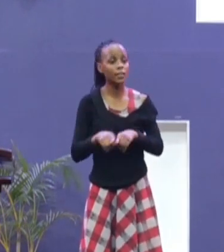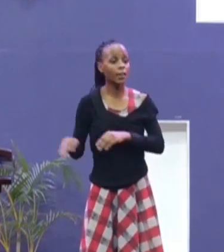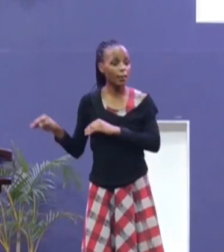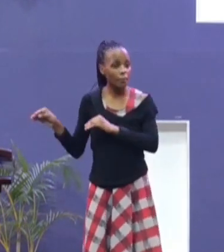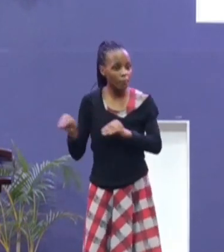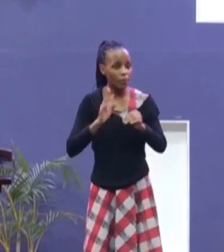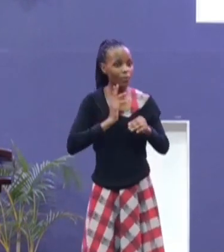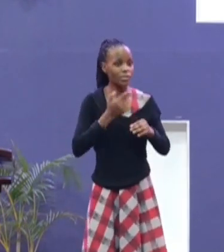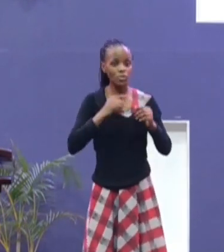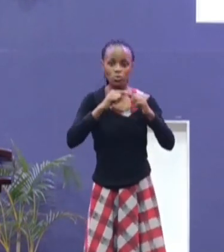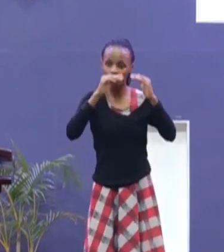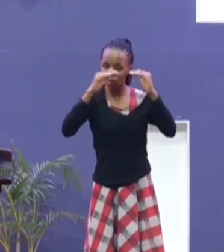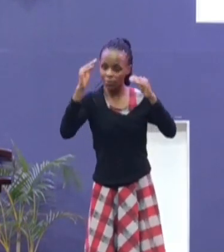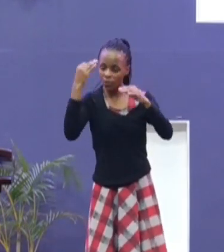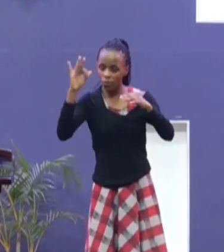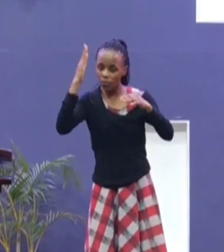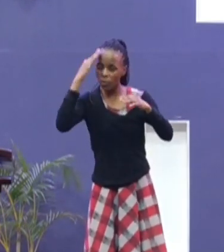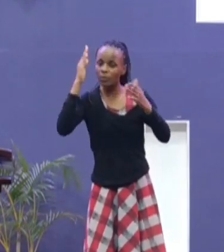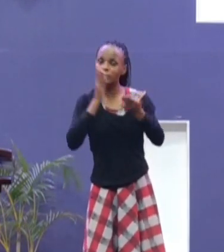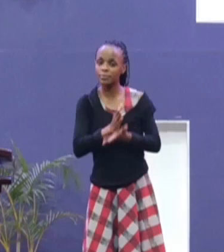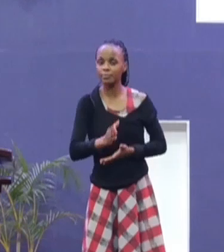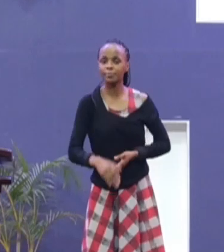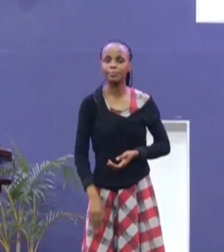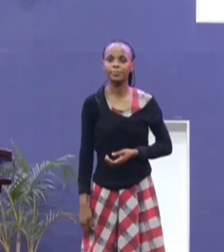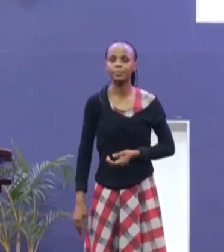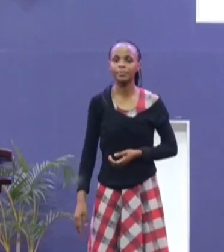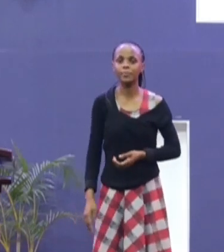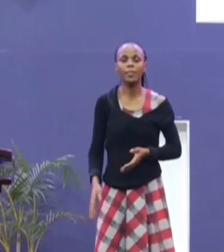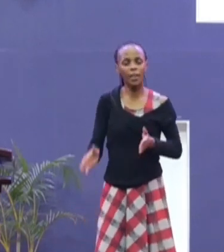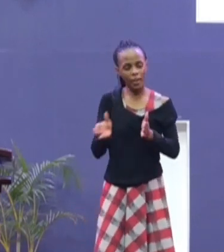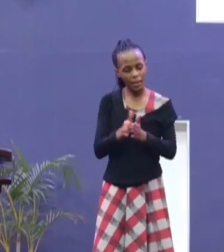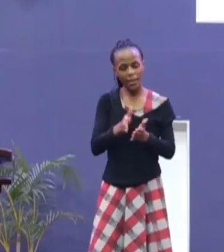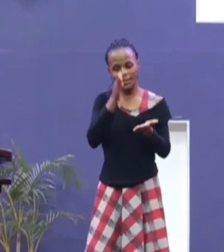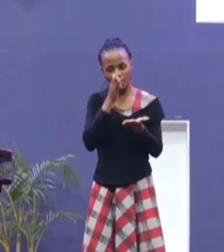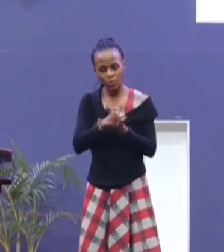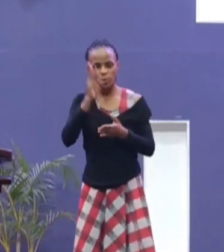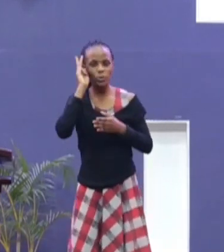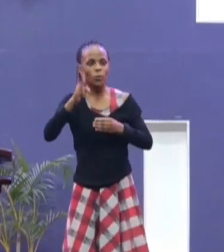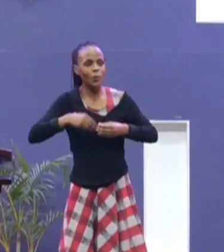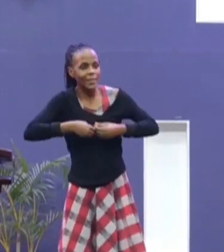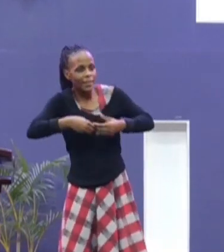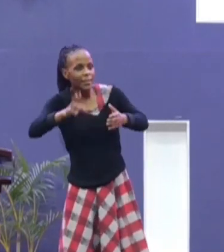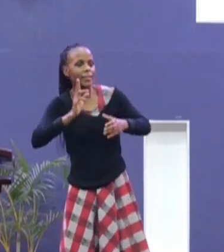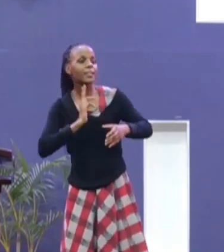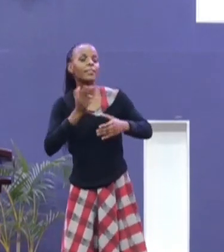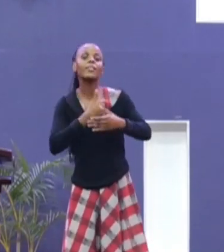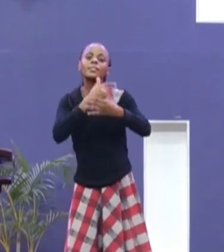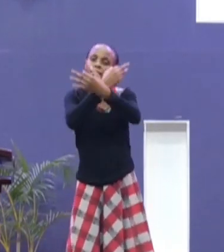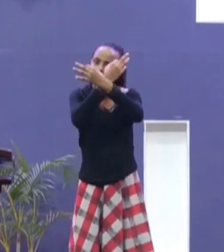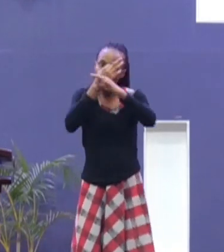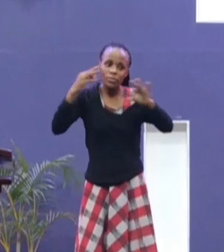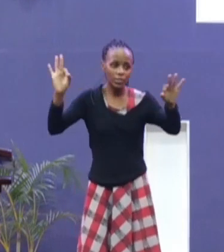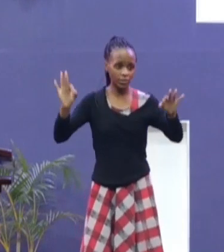knowing the truth, era ekyo kinatutuusa ku ddaala ery'okumanya amazima, and that truth will set us free. Amazima